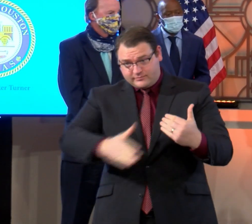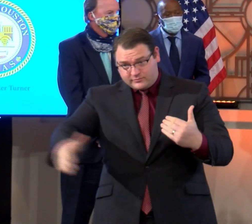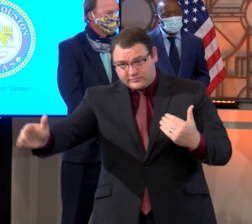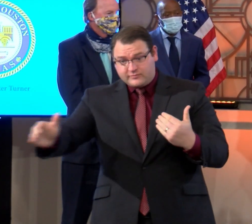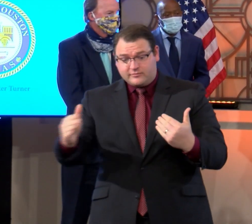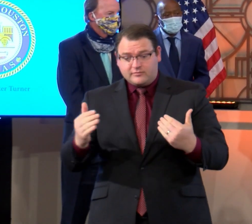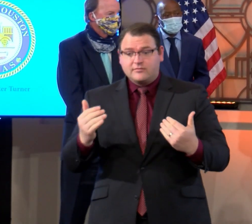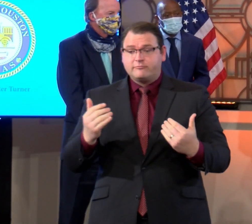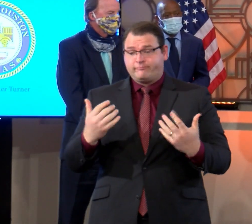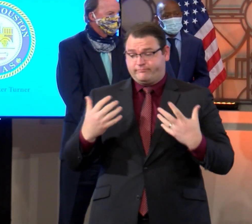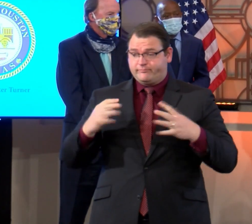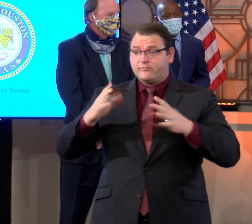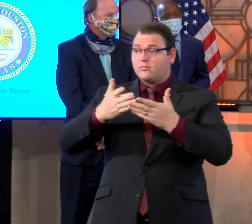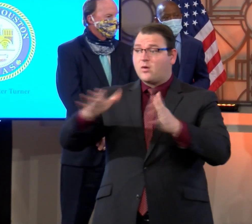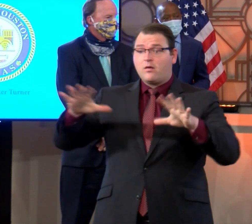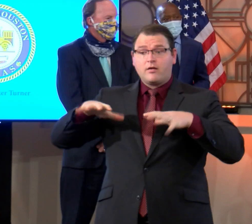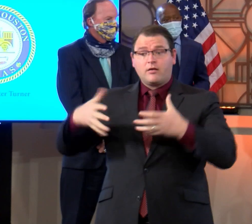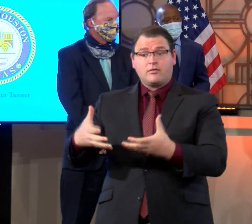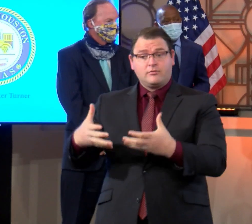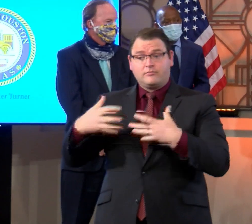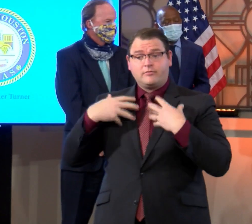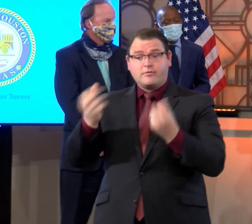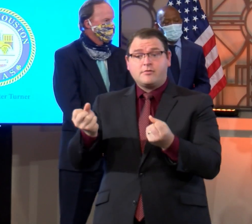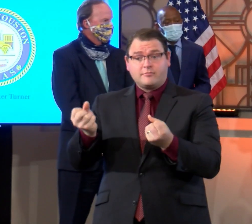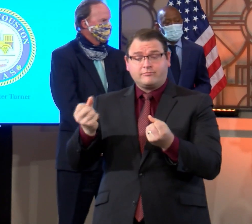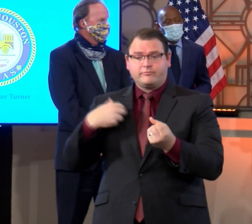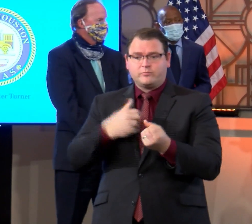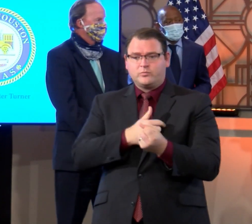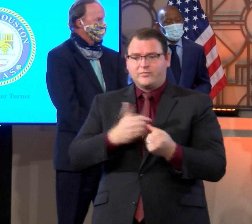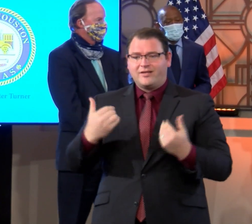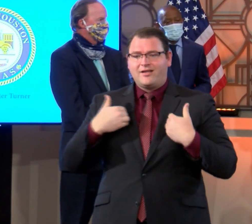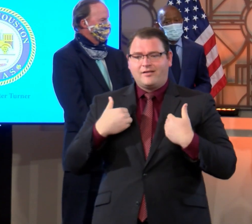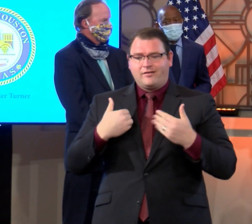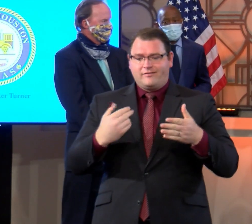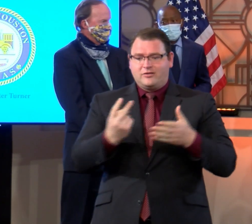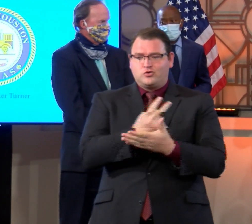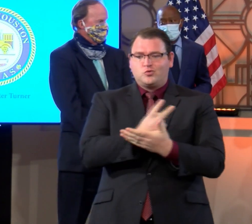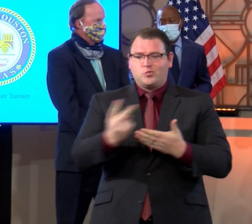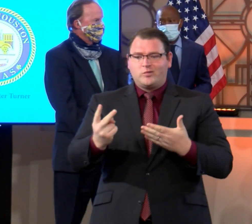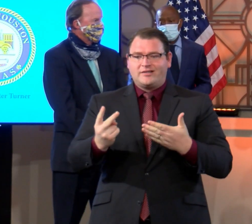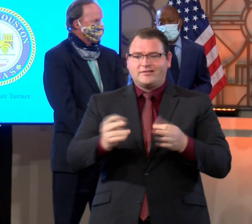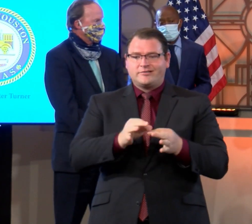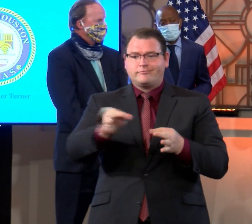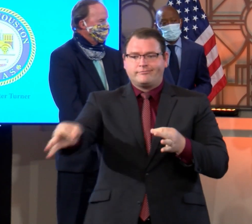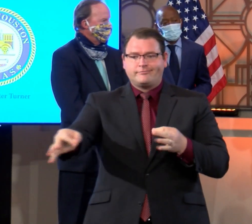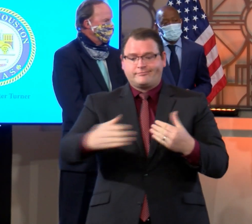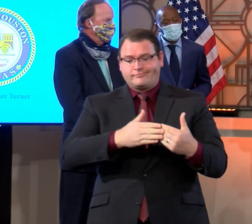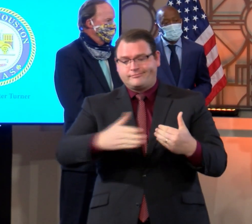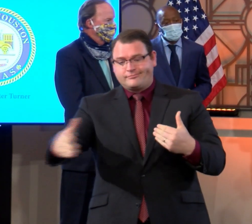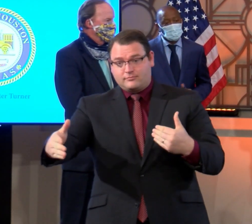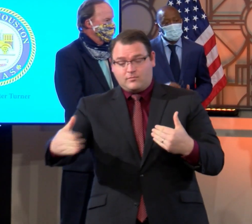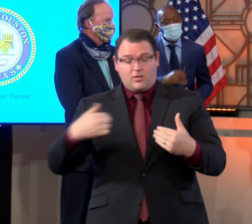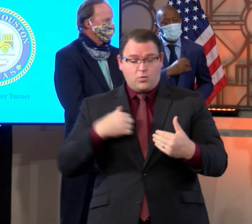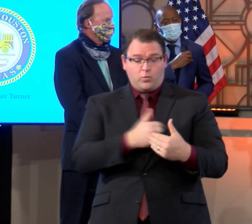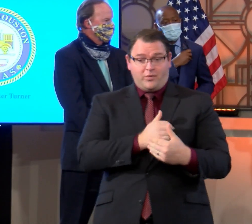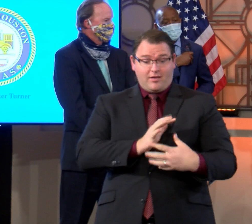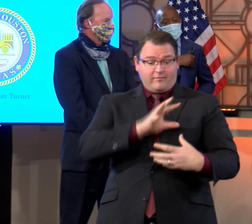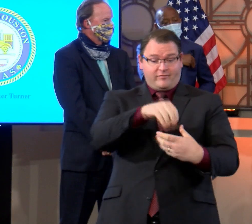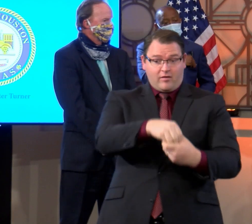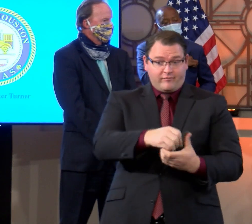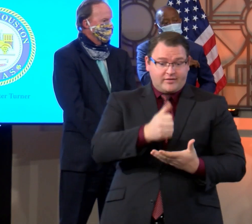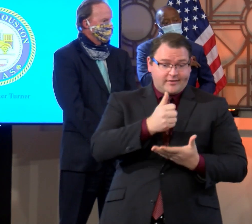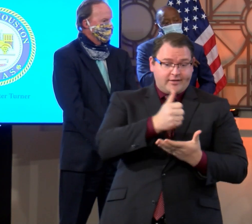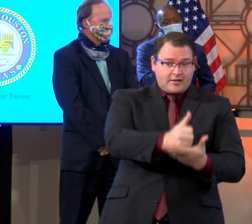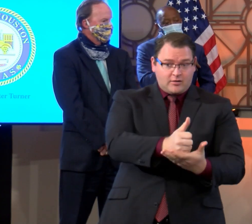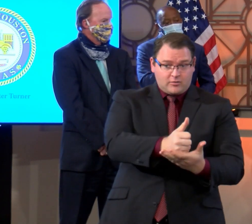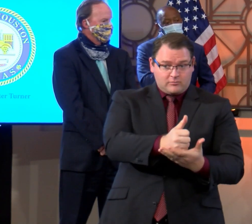is almost always about a 2-week lag between when an intervention occurs and when you see the effect in the numbers. And so I just want to